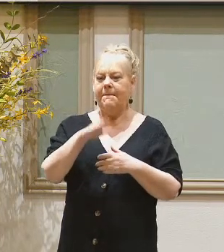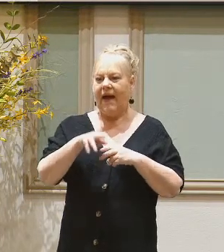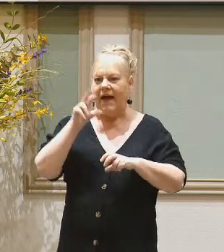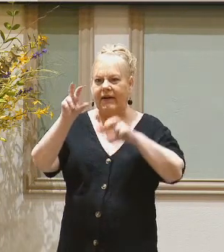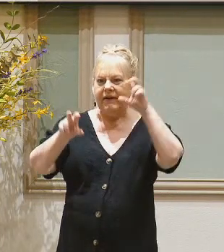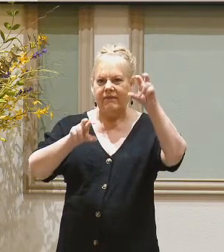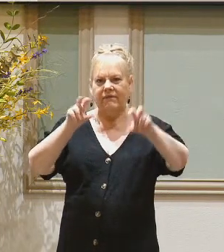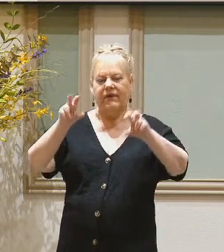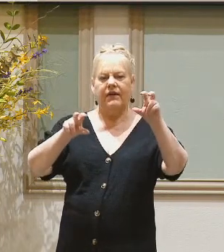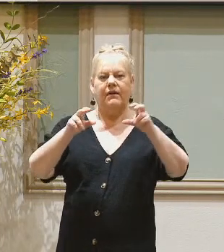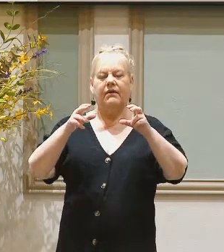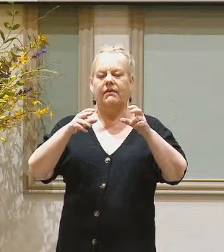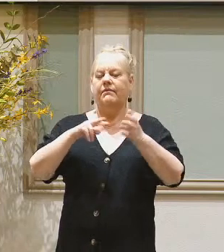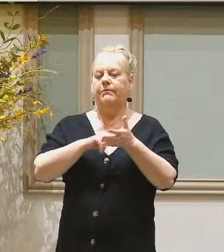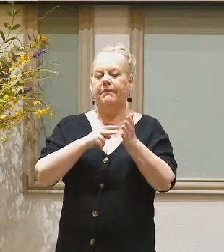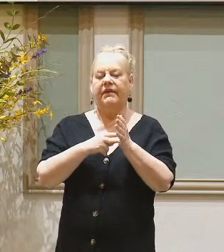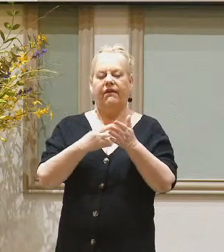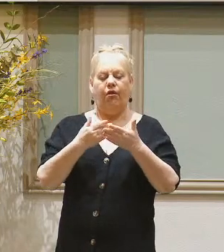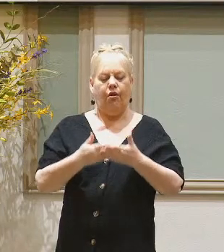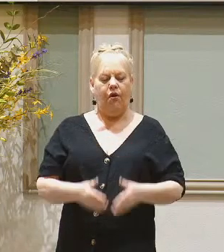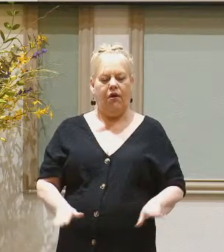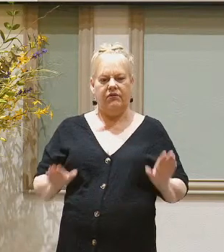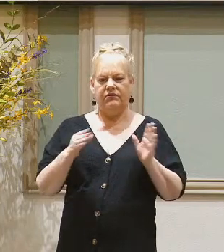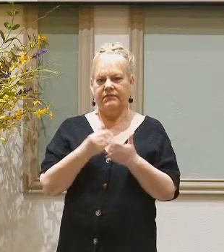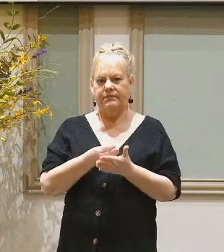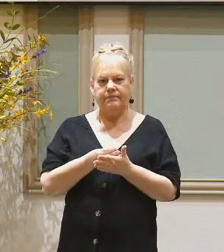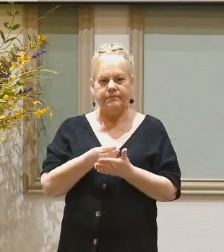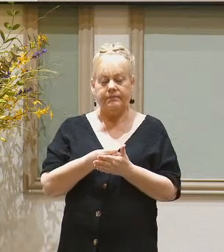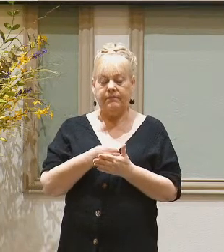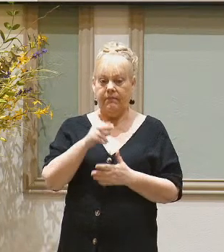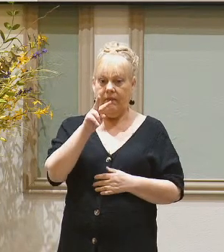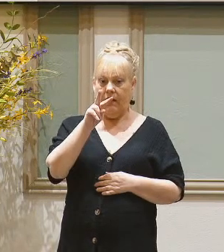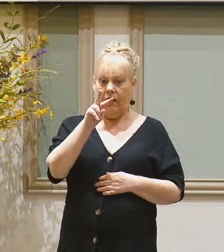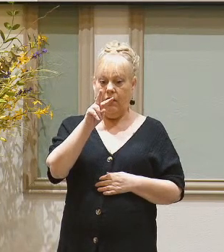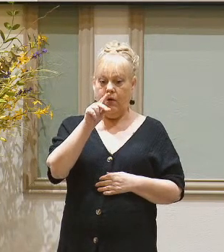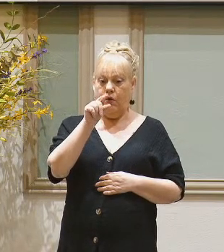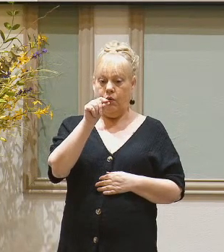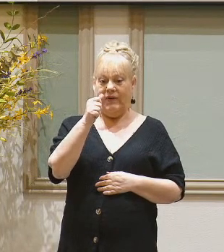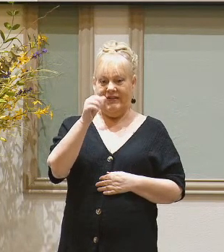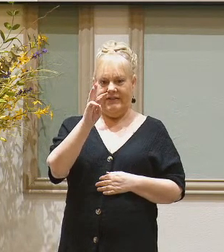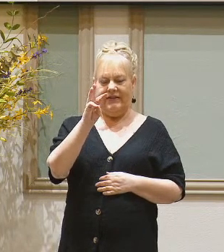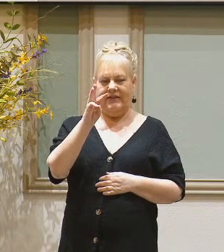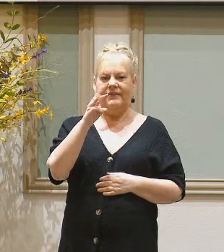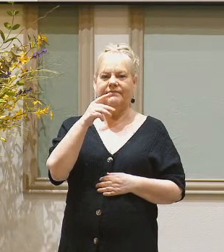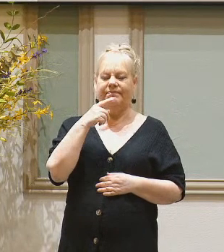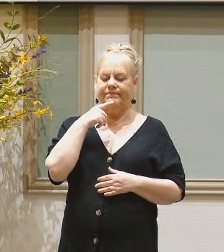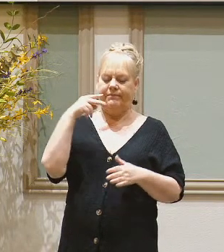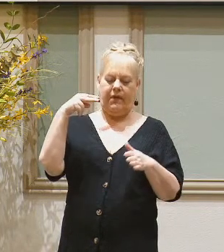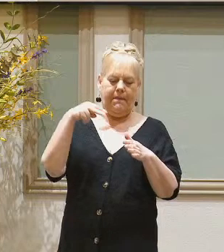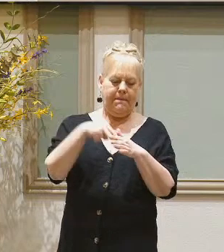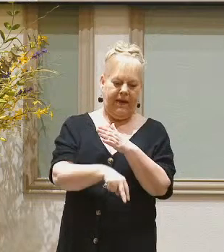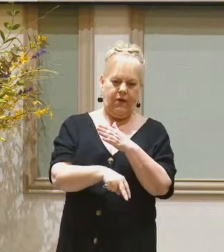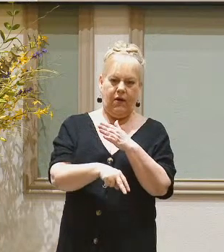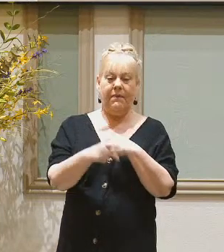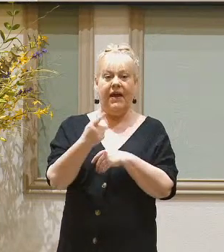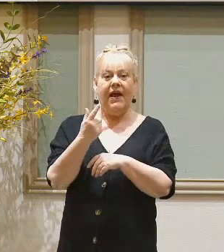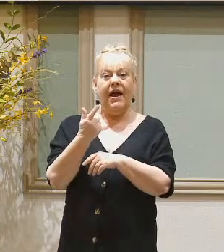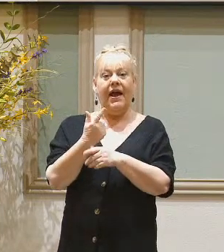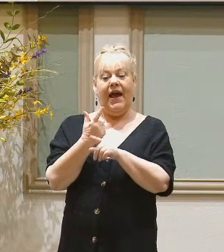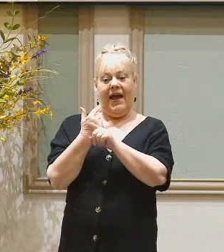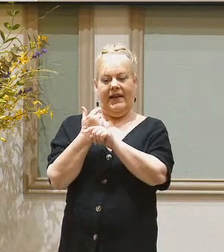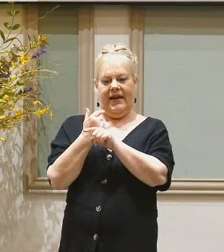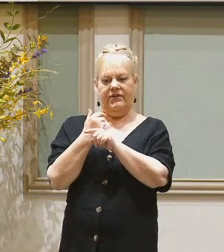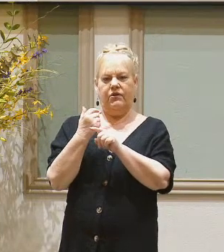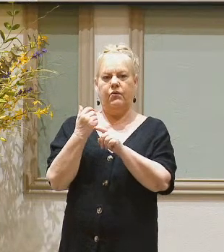left Vince Young penniless, and in 2016 he declared bankruptcy, and just last year he was arrested for a